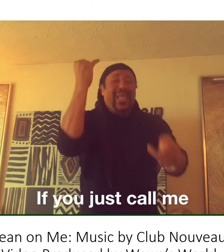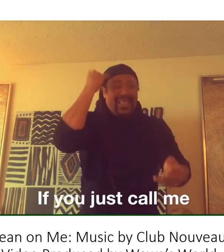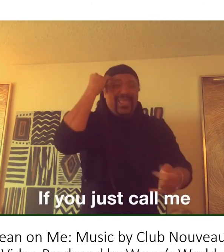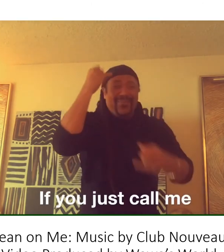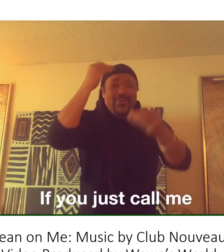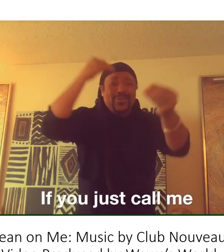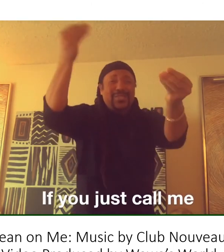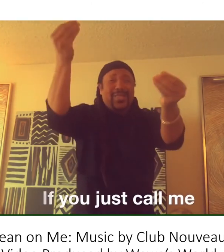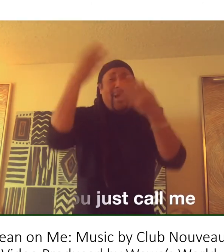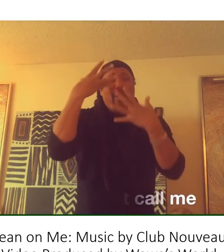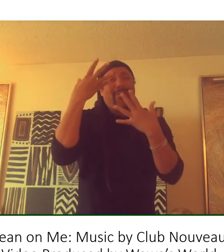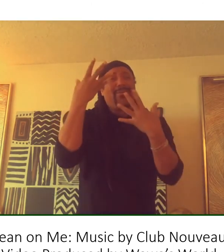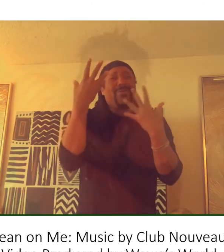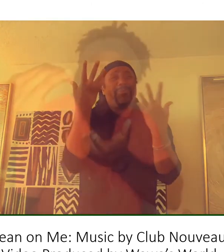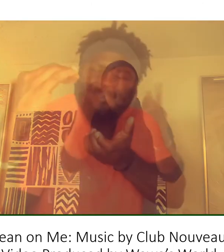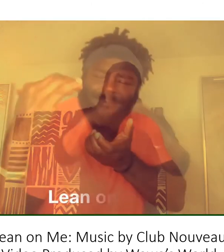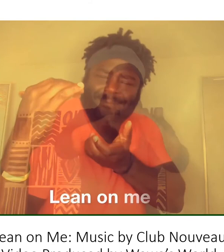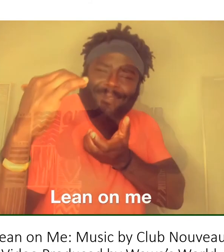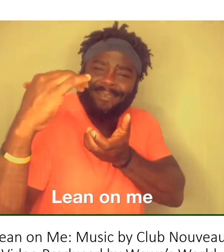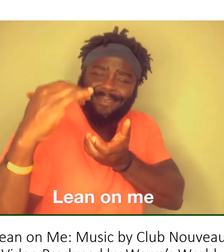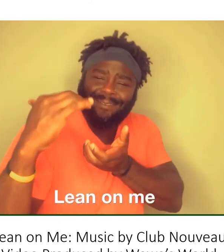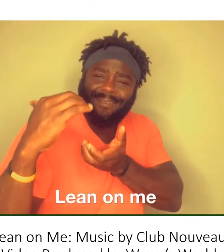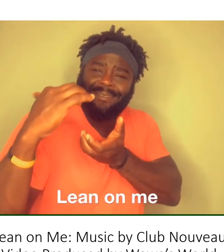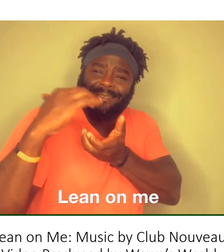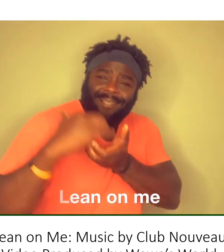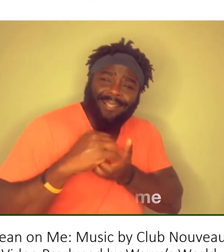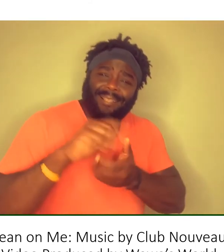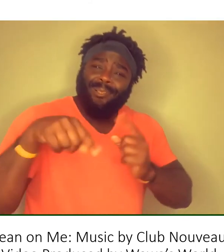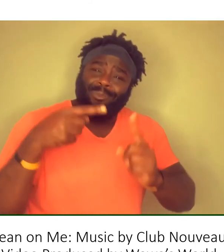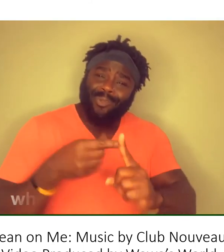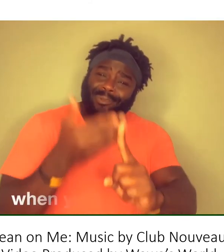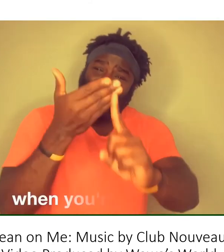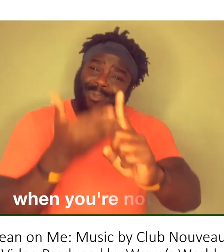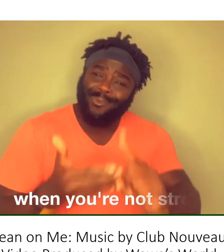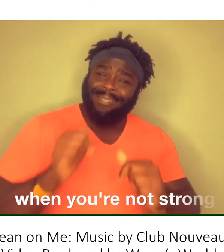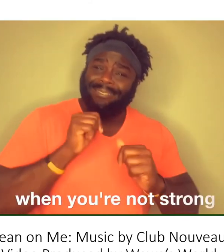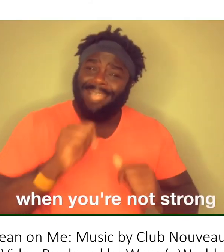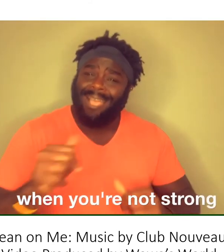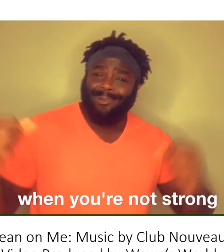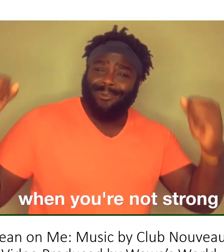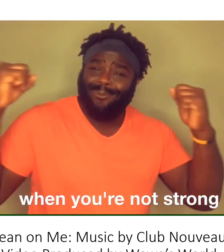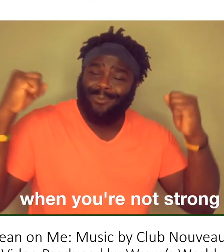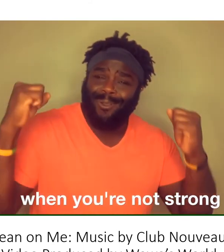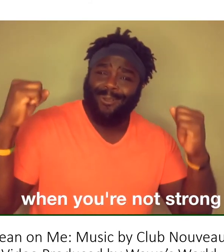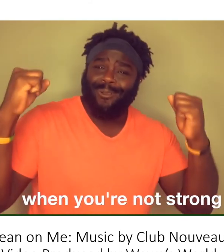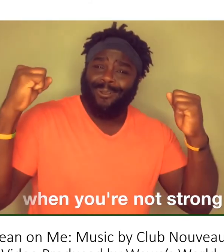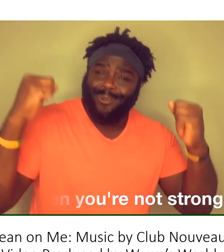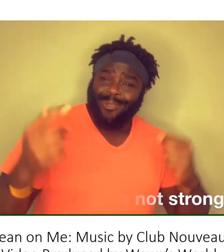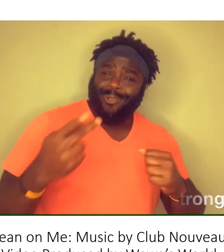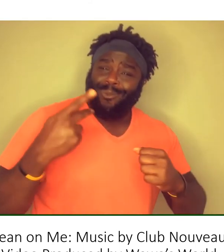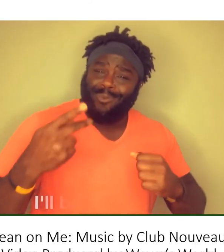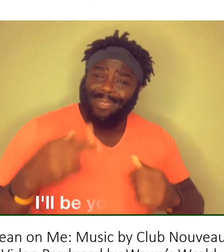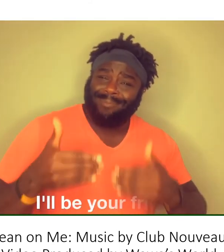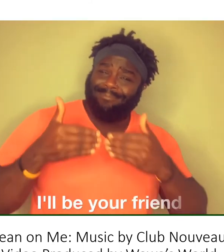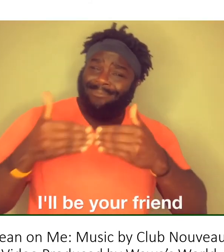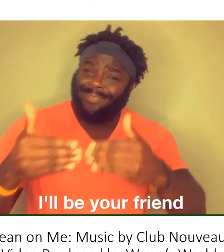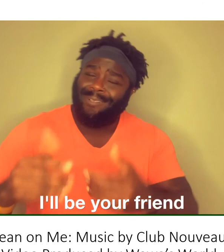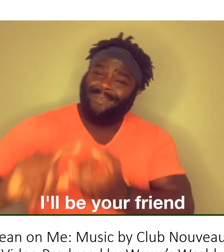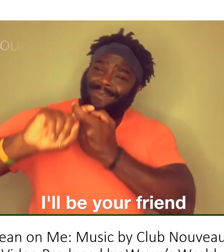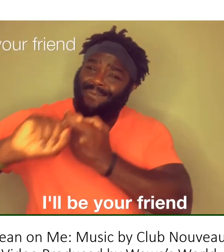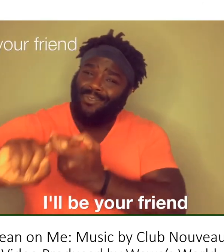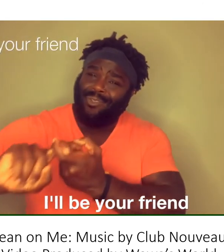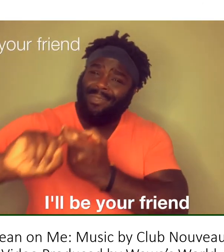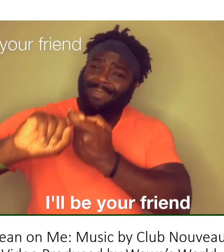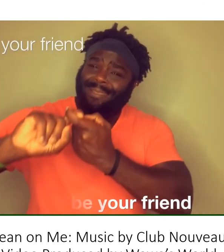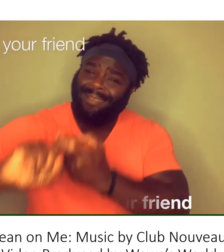just calling me, me love me, when you're not strong, I'll be